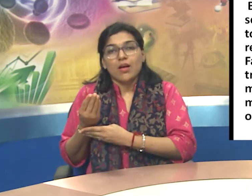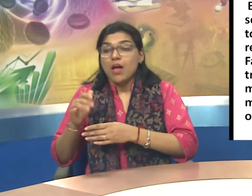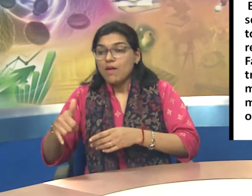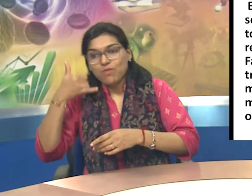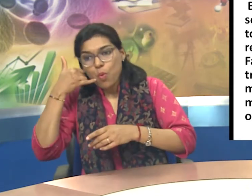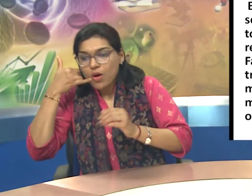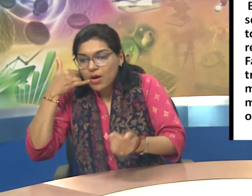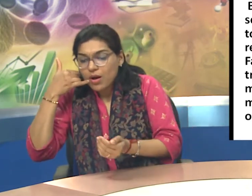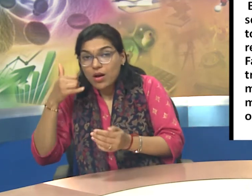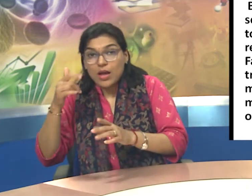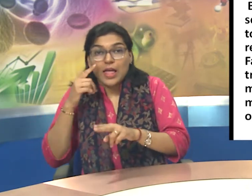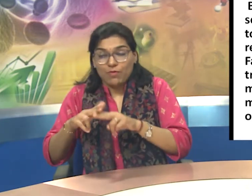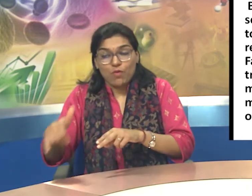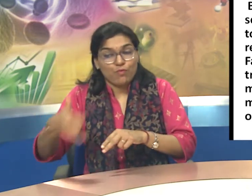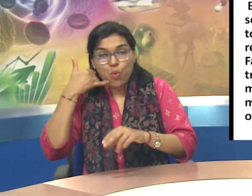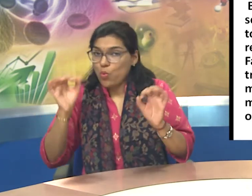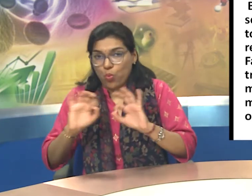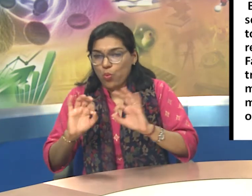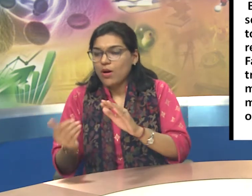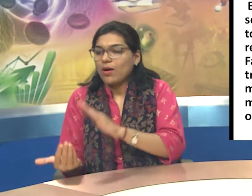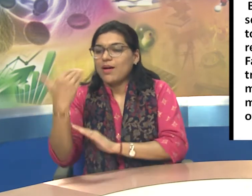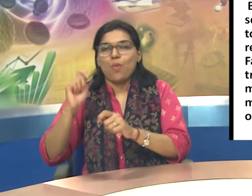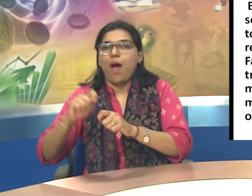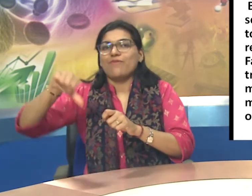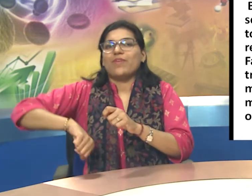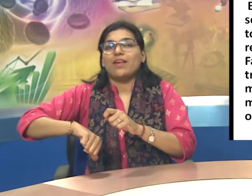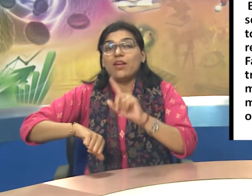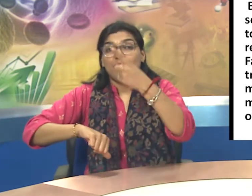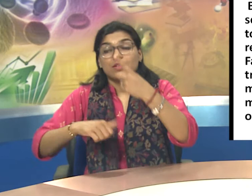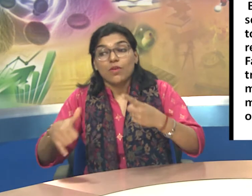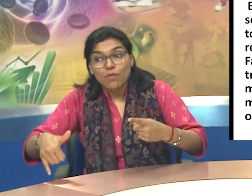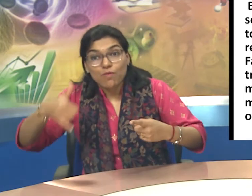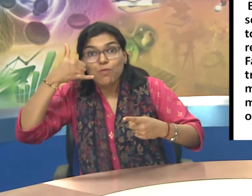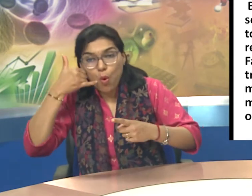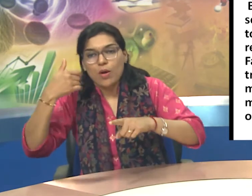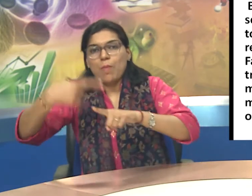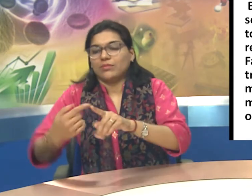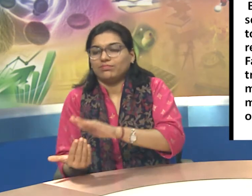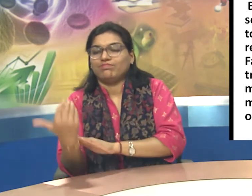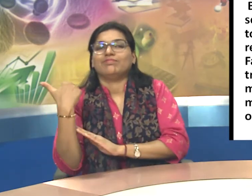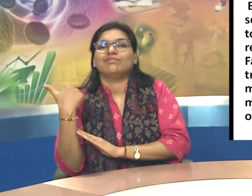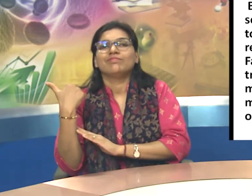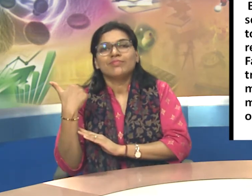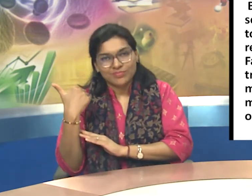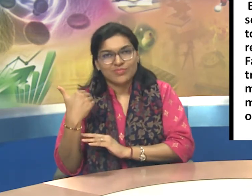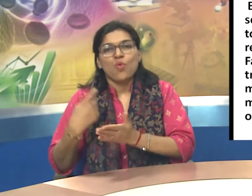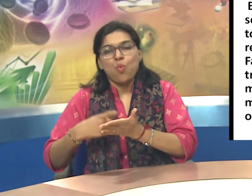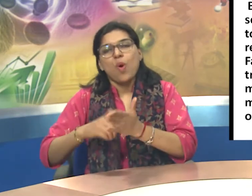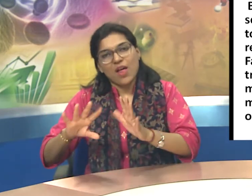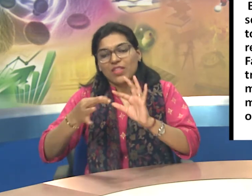The main advantage of fax system are easy